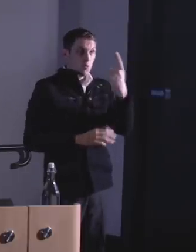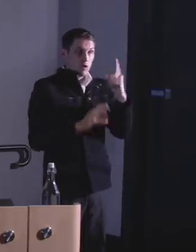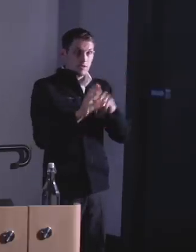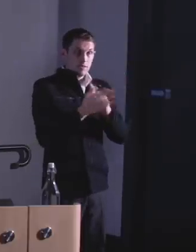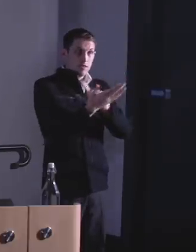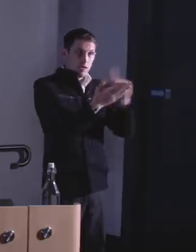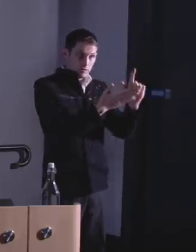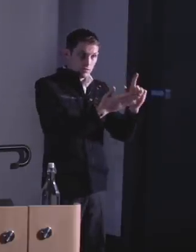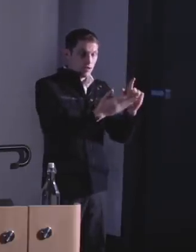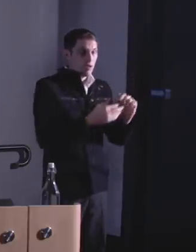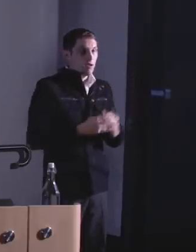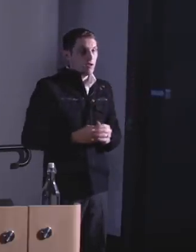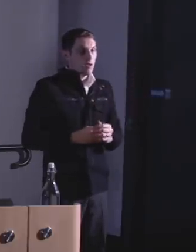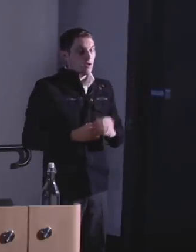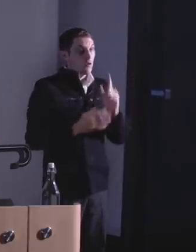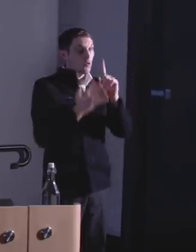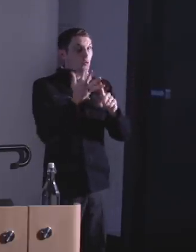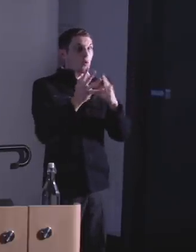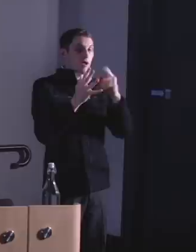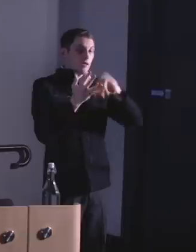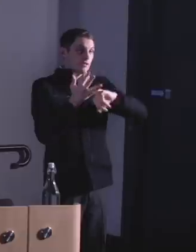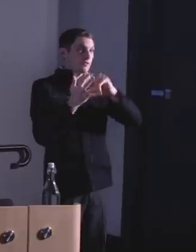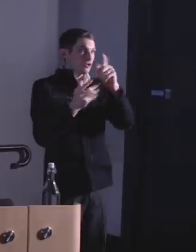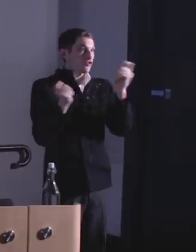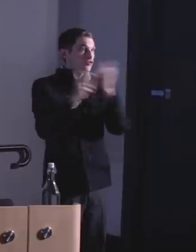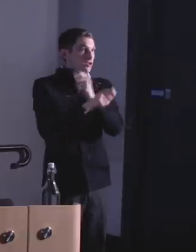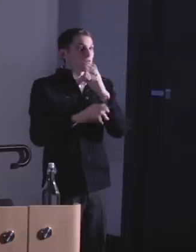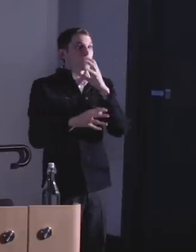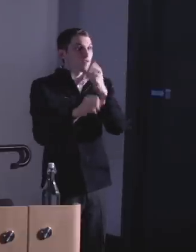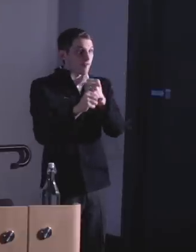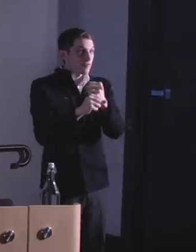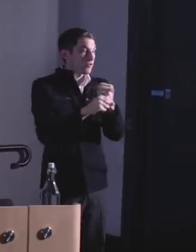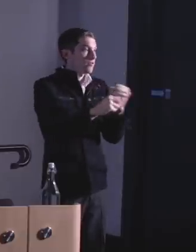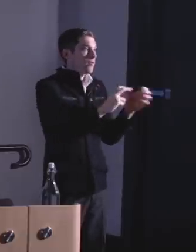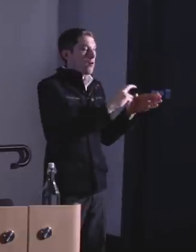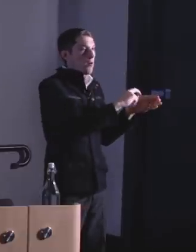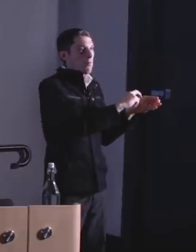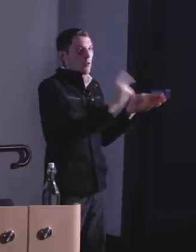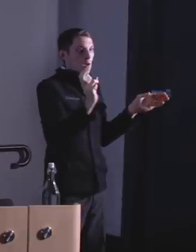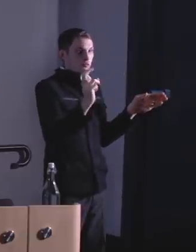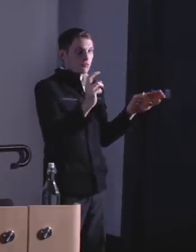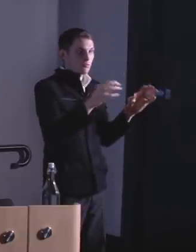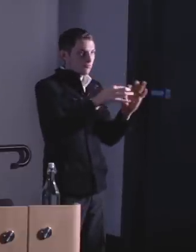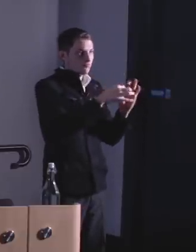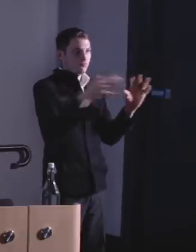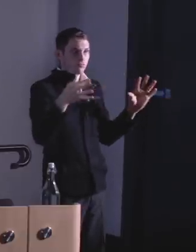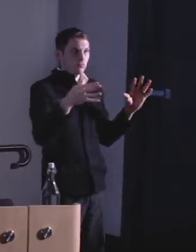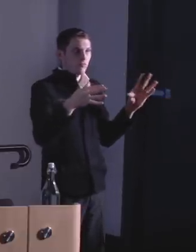of government in the United States, and they pull out of the climate agreement.